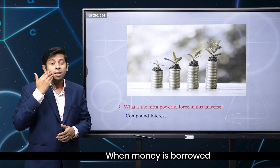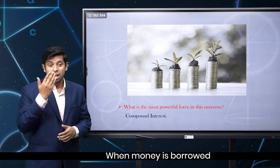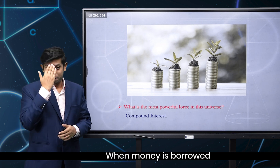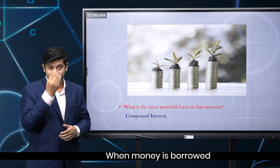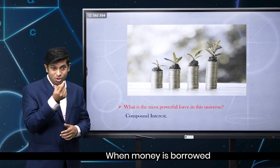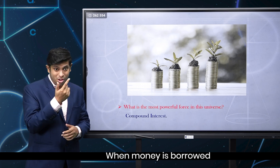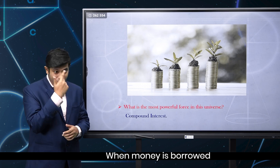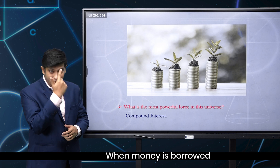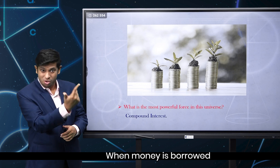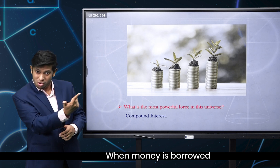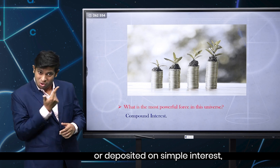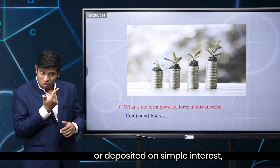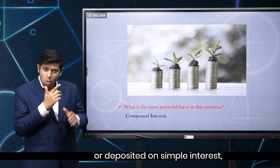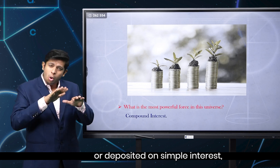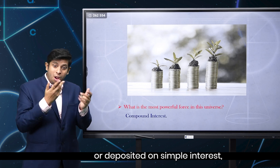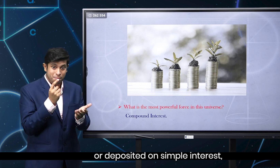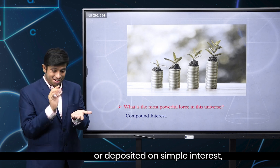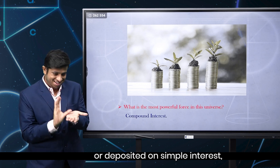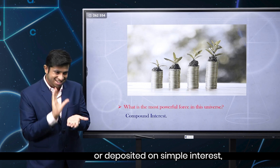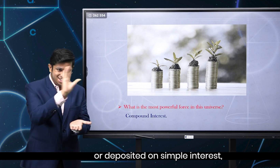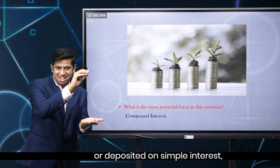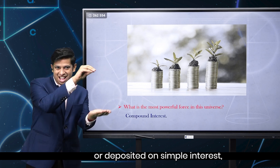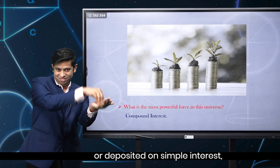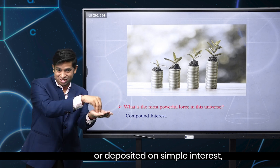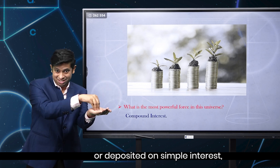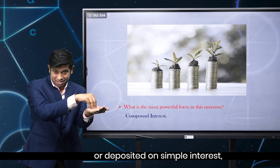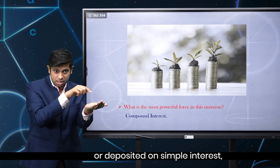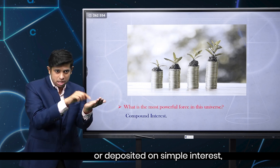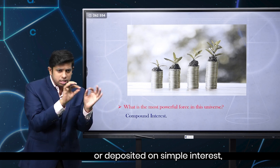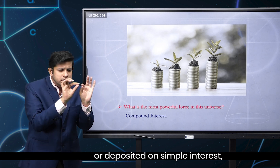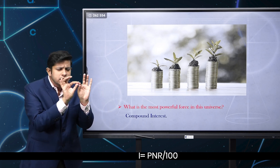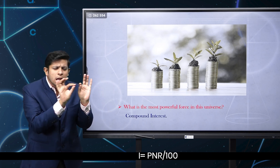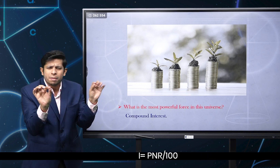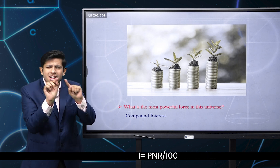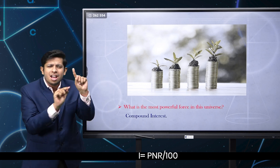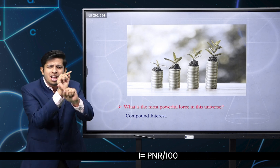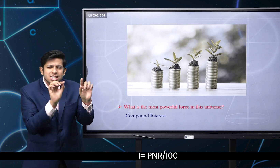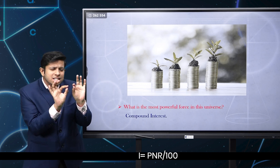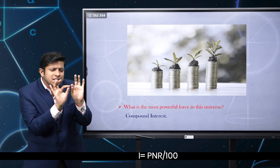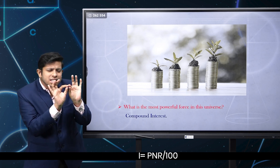When money is borrowed or deposited on simple interest, I equals to PNR by 100,